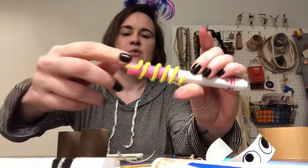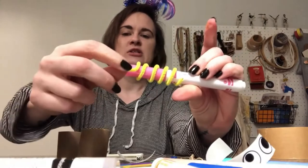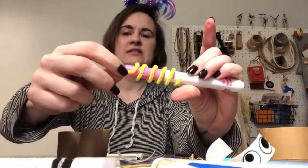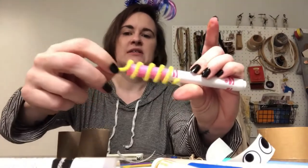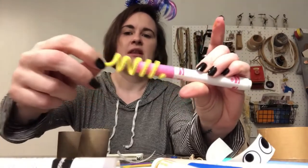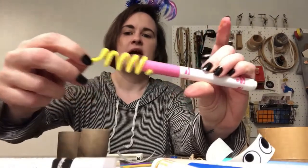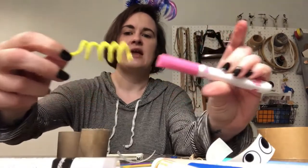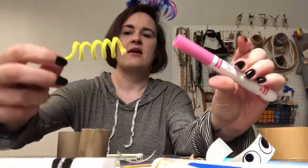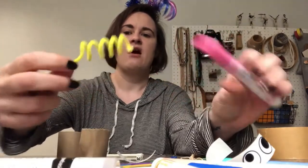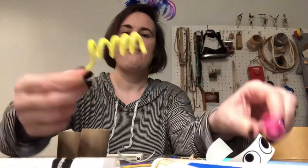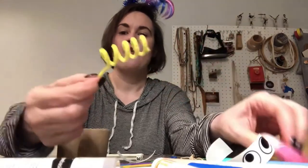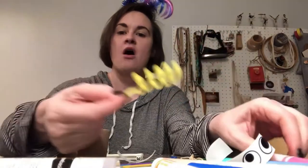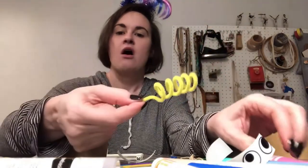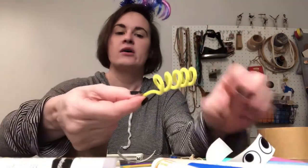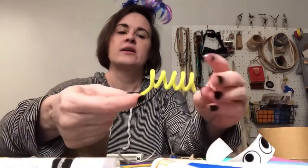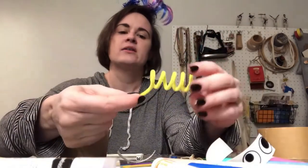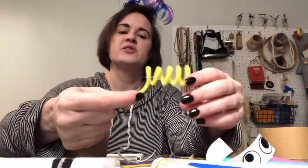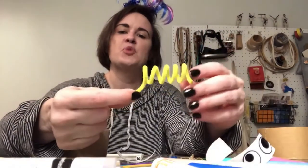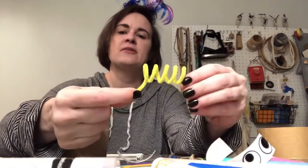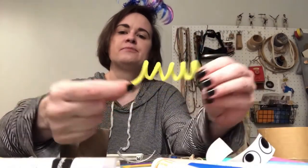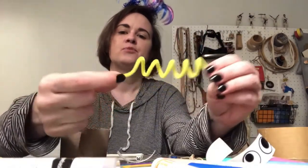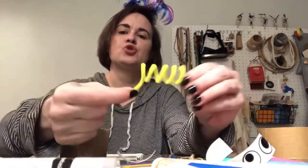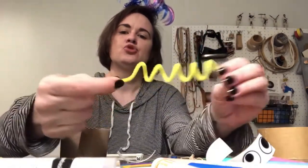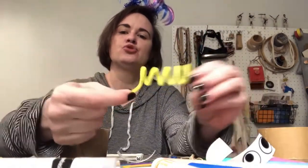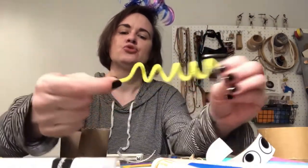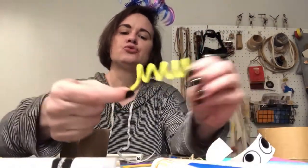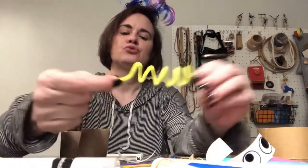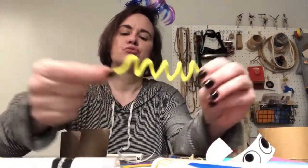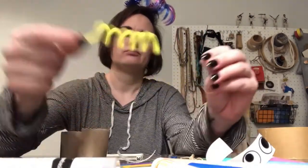you slide it off, it's like a little spring.